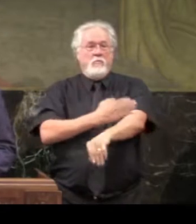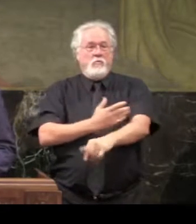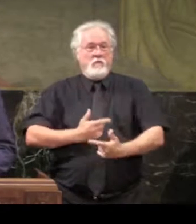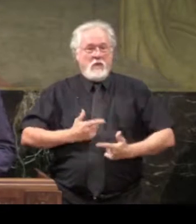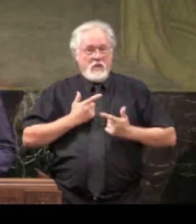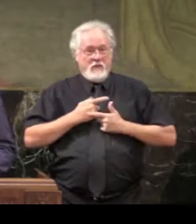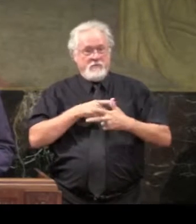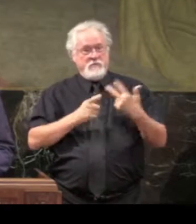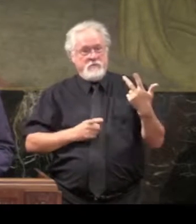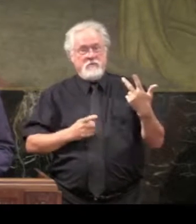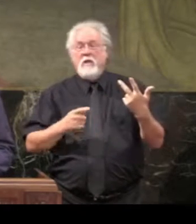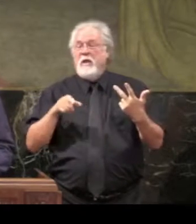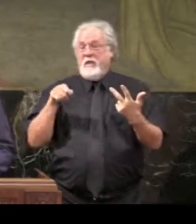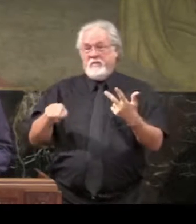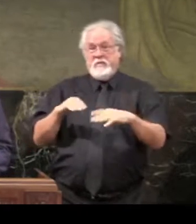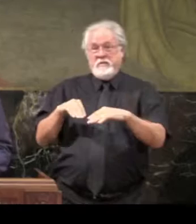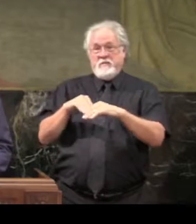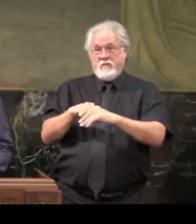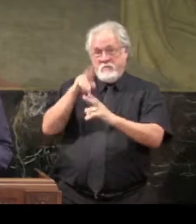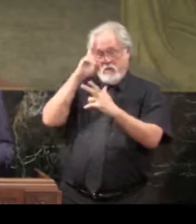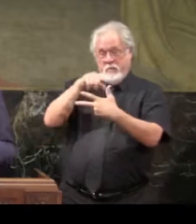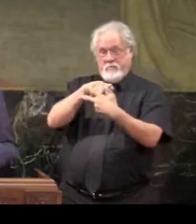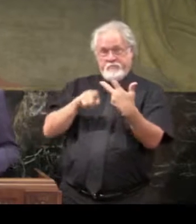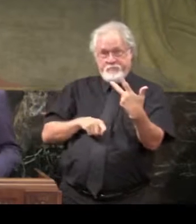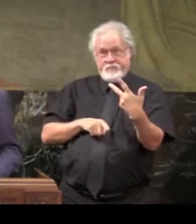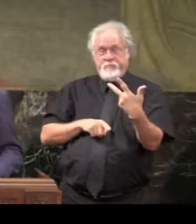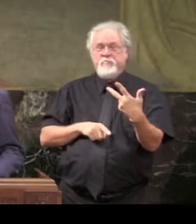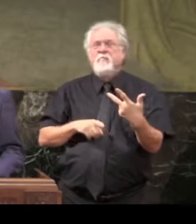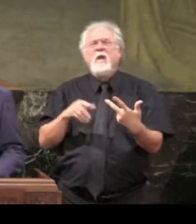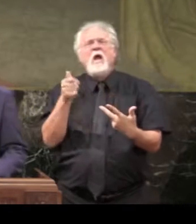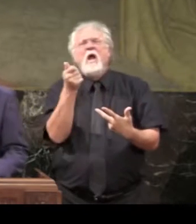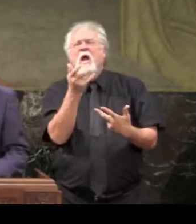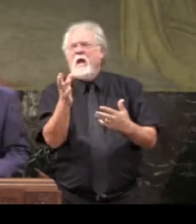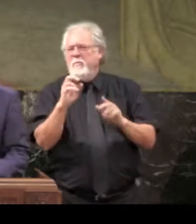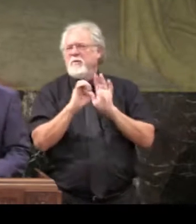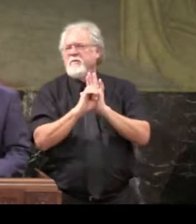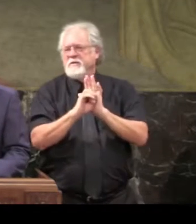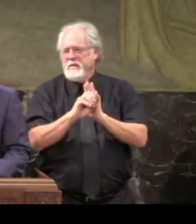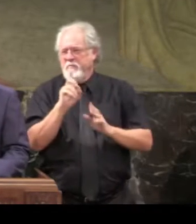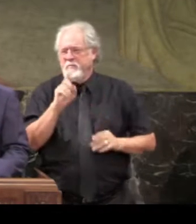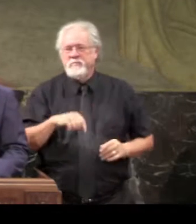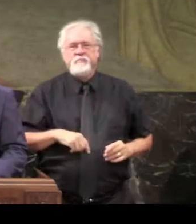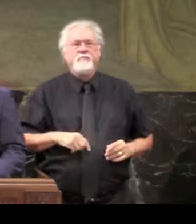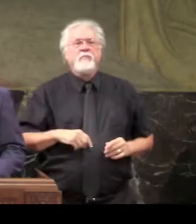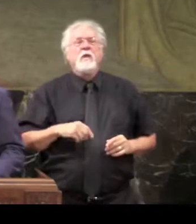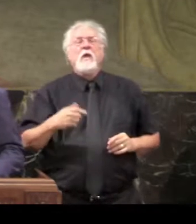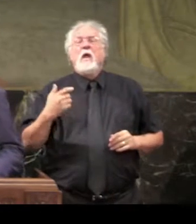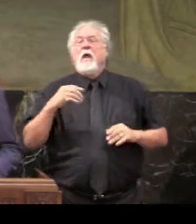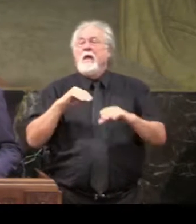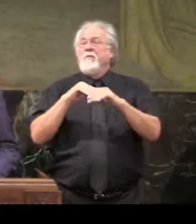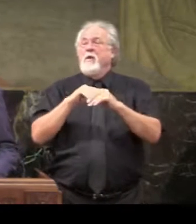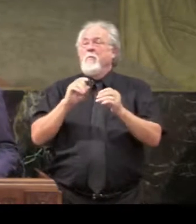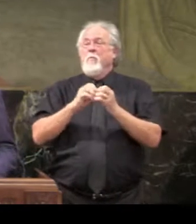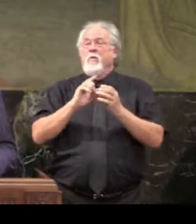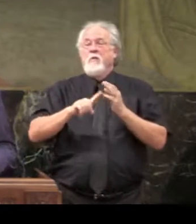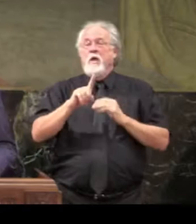we believe, honor that commitment. Let me give you a couple of examples. We're investing more